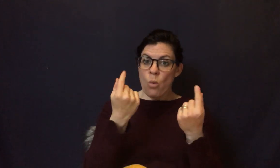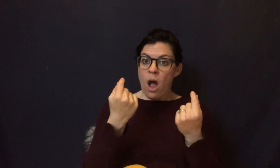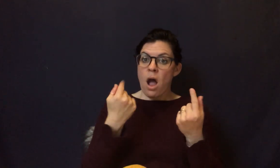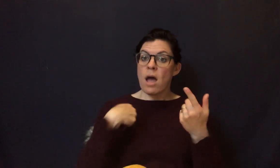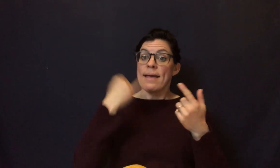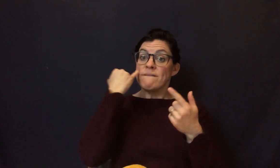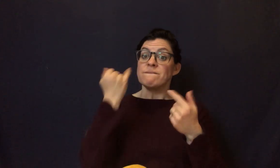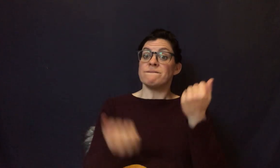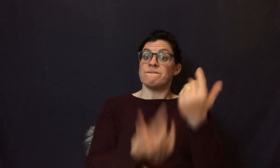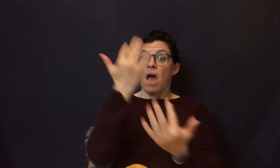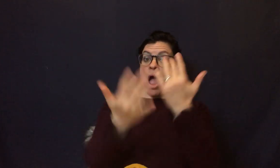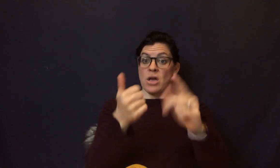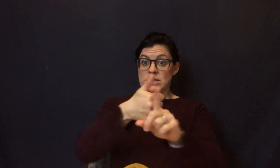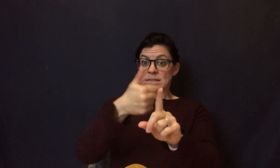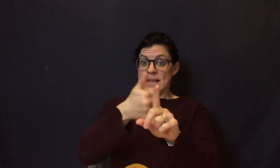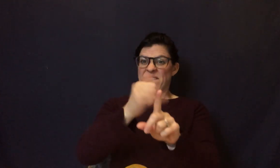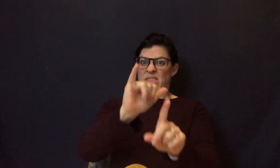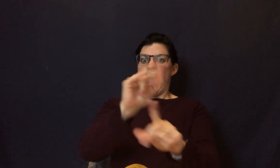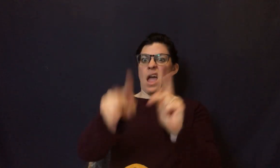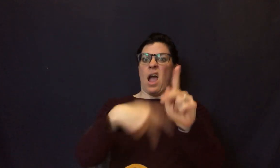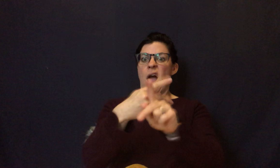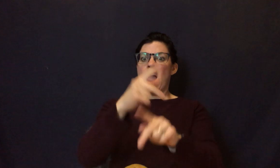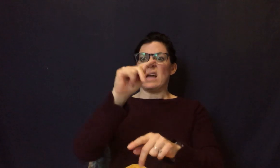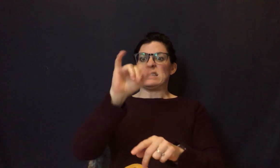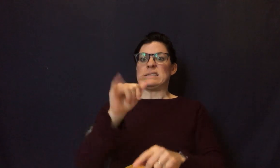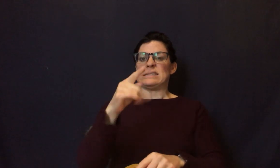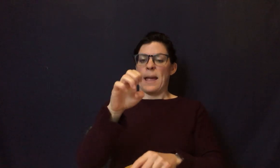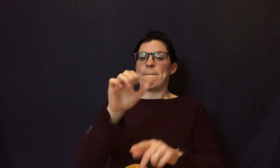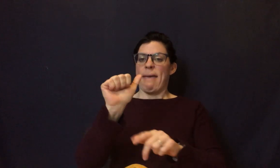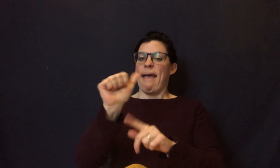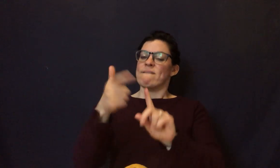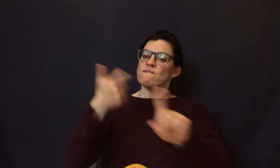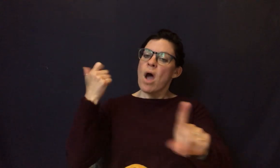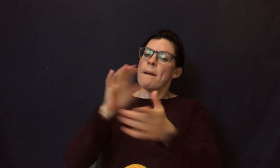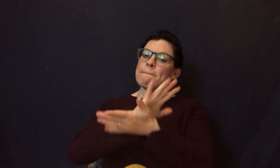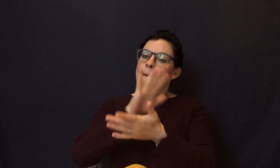A. Type A fire extinguisher. Okay. What is a type A fire extinguisher?